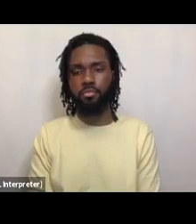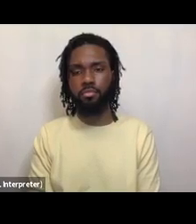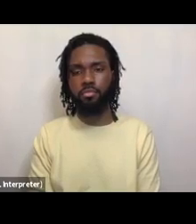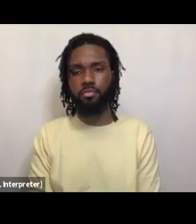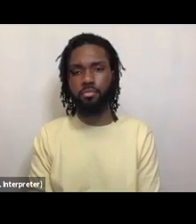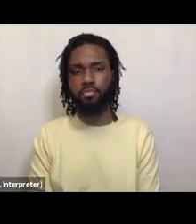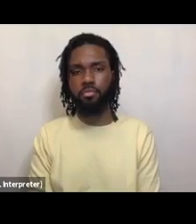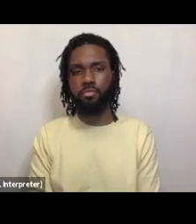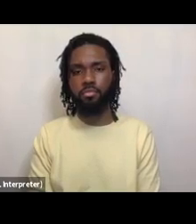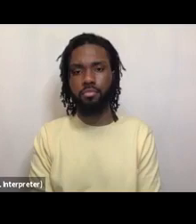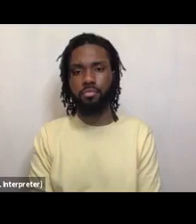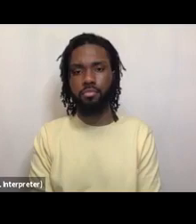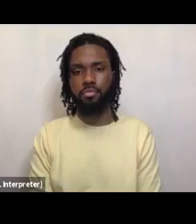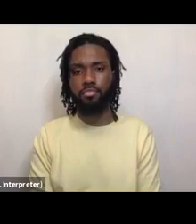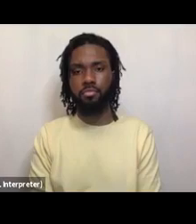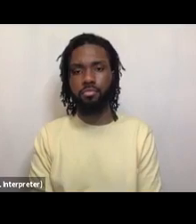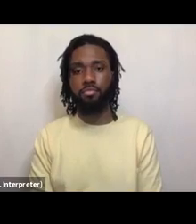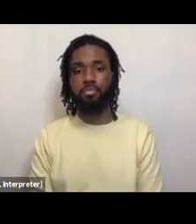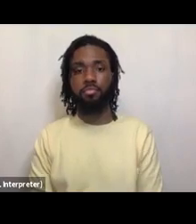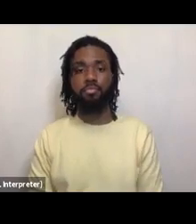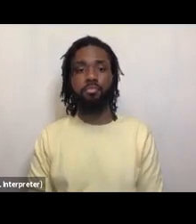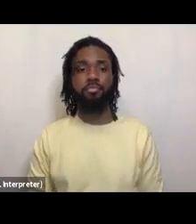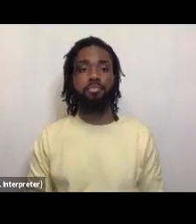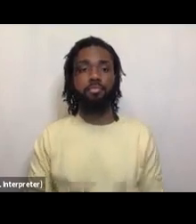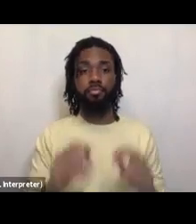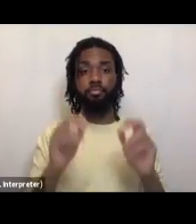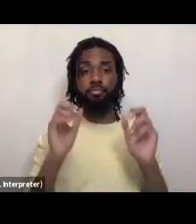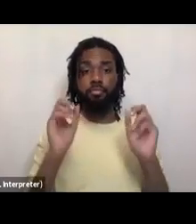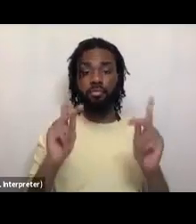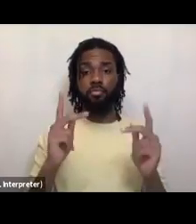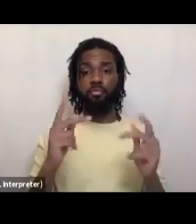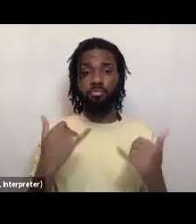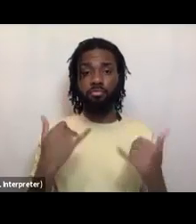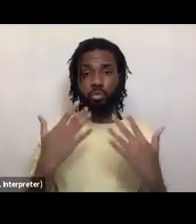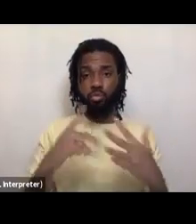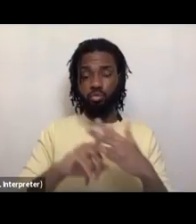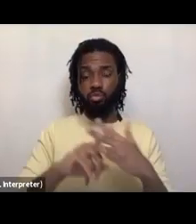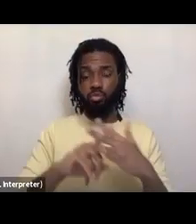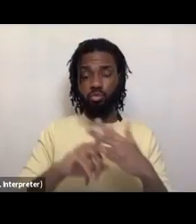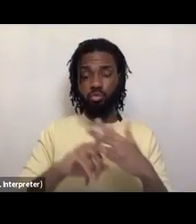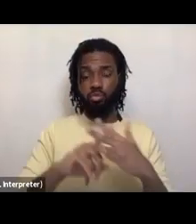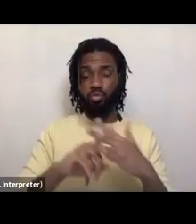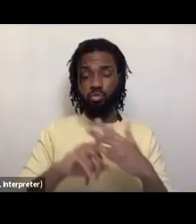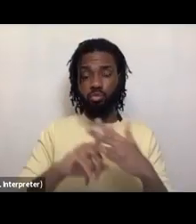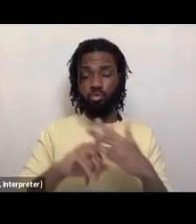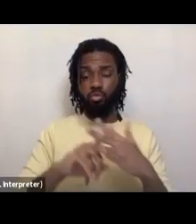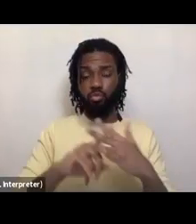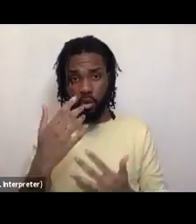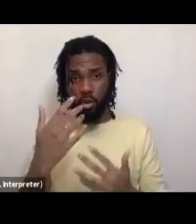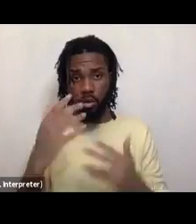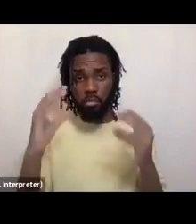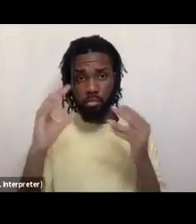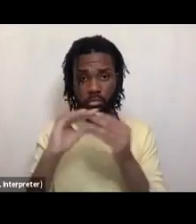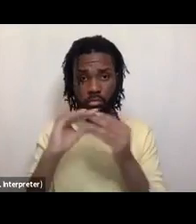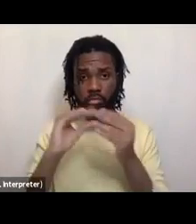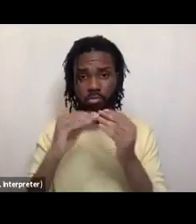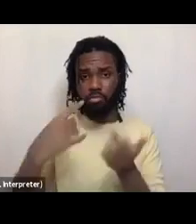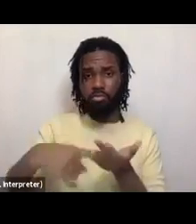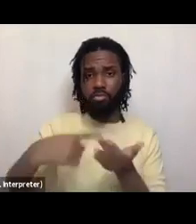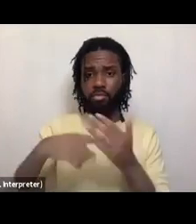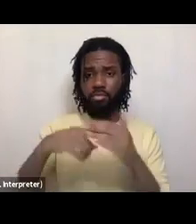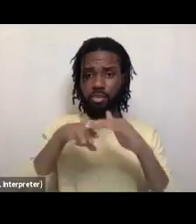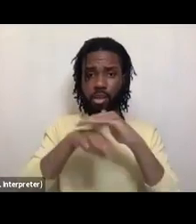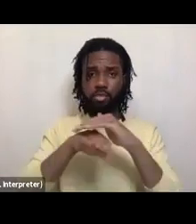We'll get started here. TL, did you want to come on and do some of the access so folks know how to access